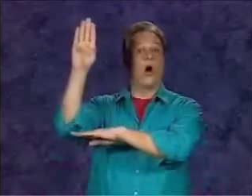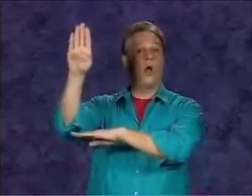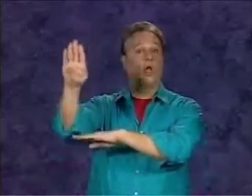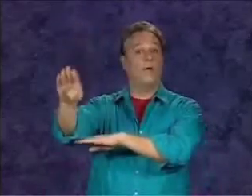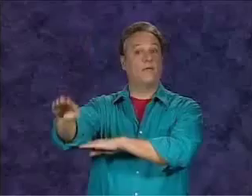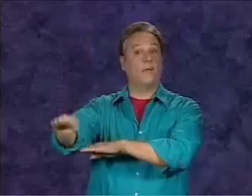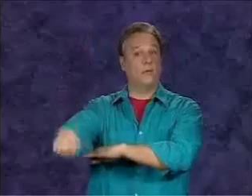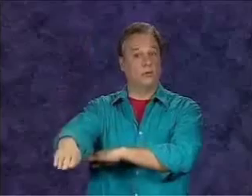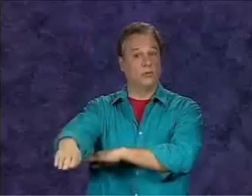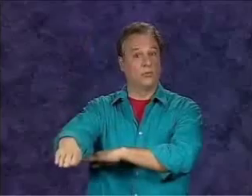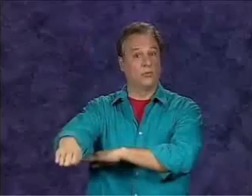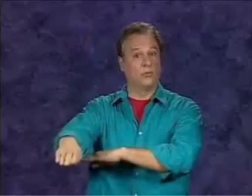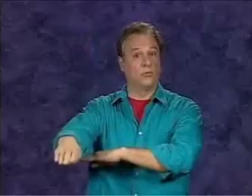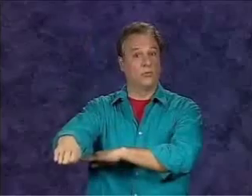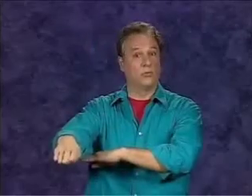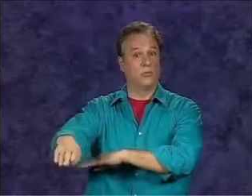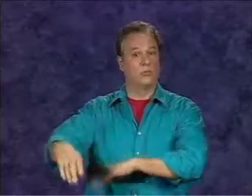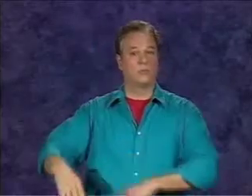all afternoon.